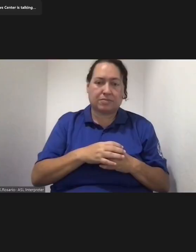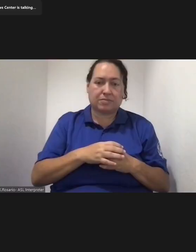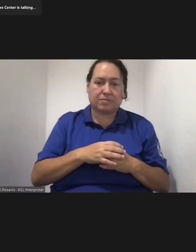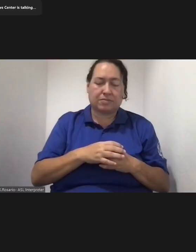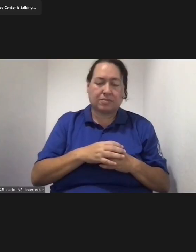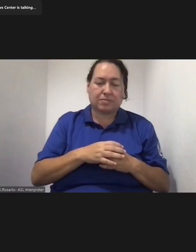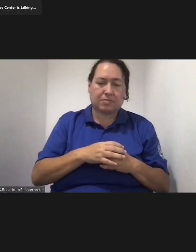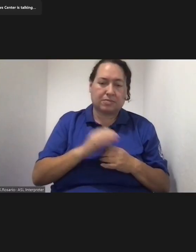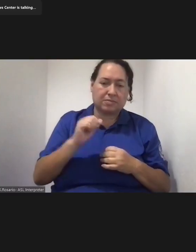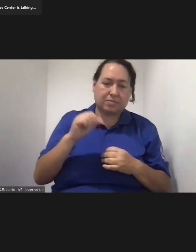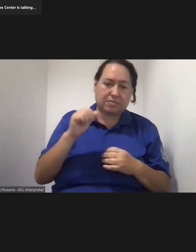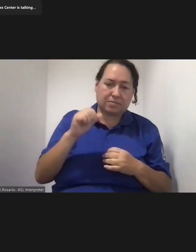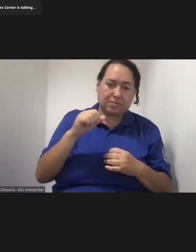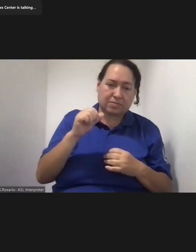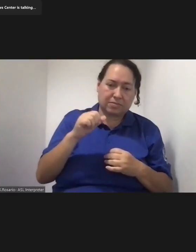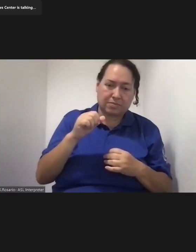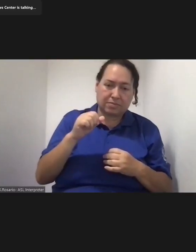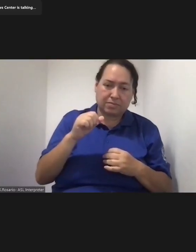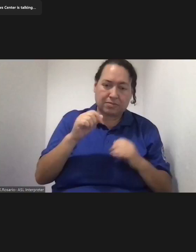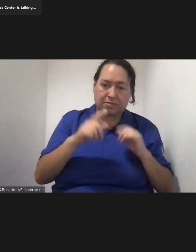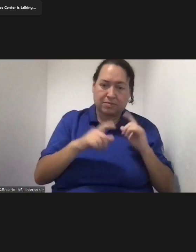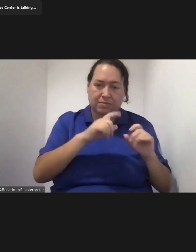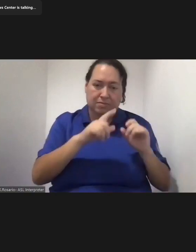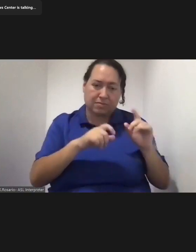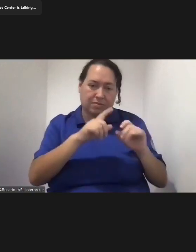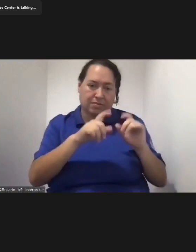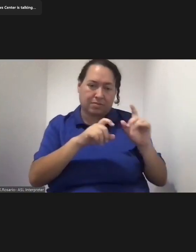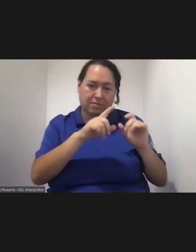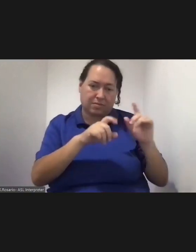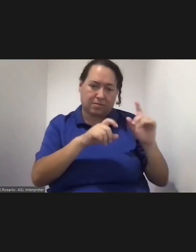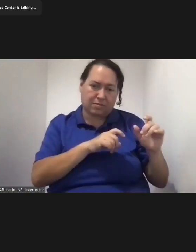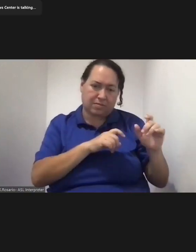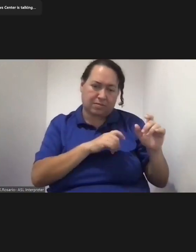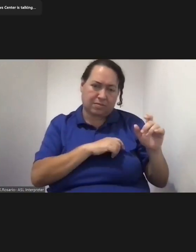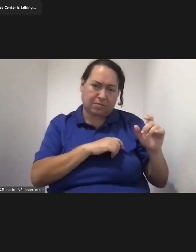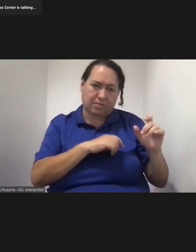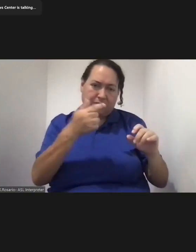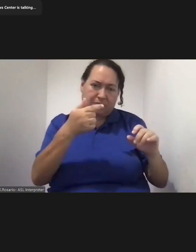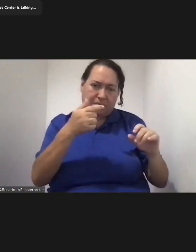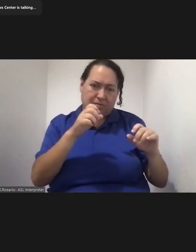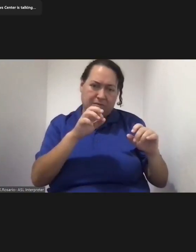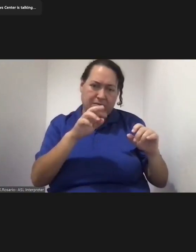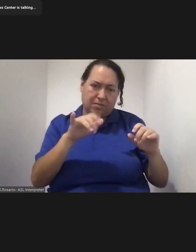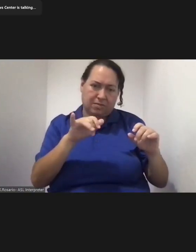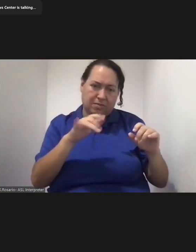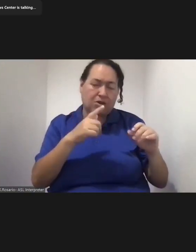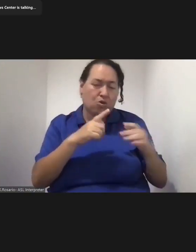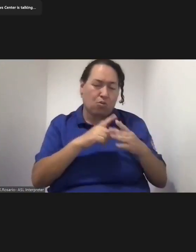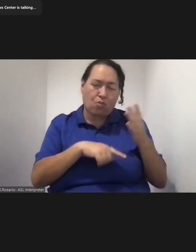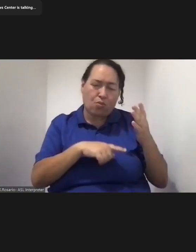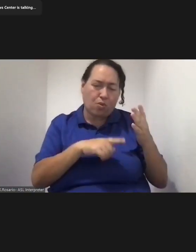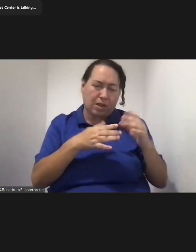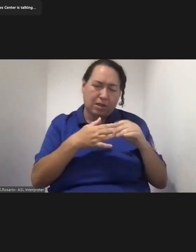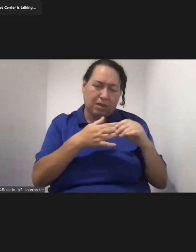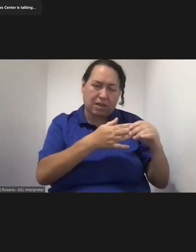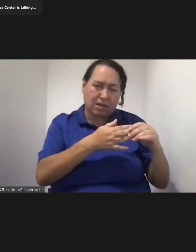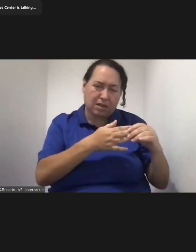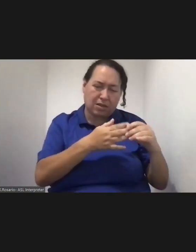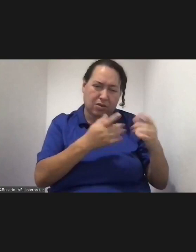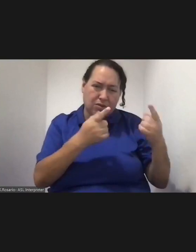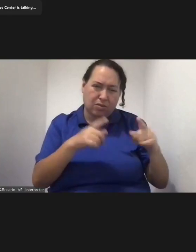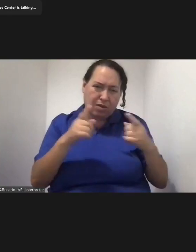Yes, my question is, what led you guys to that to those